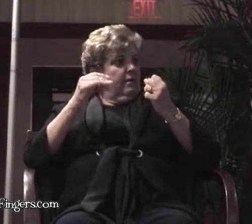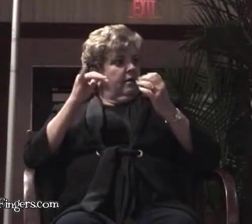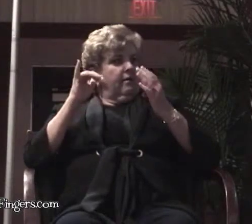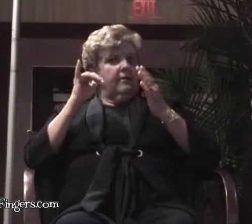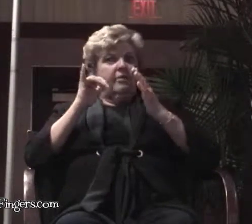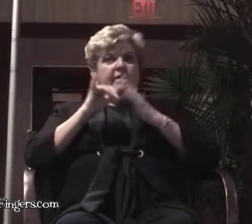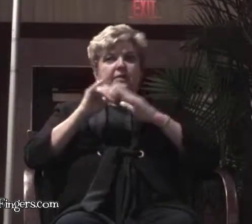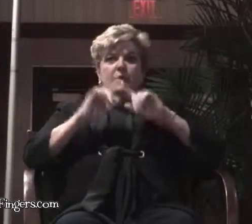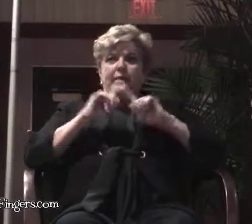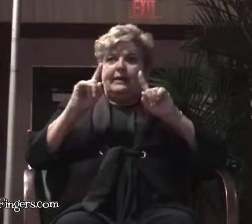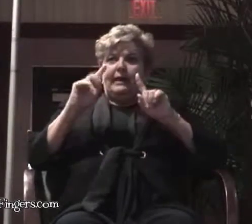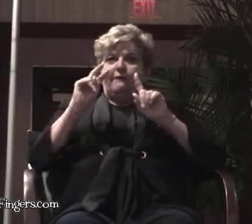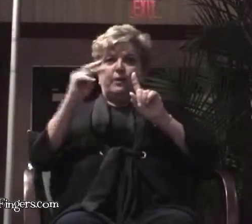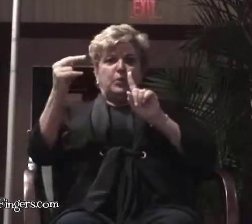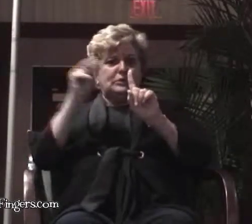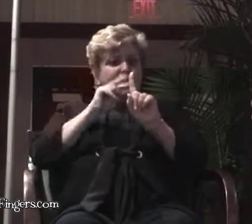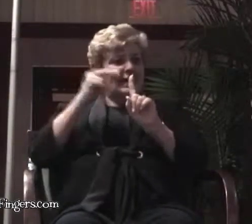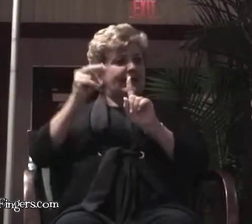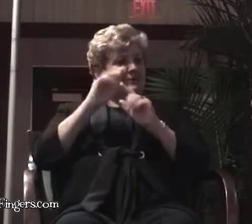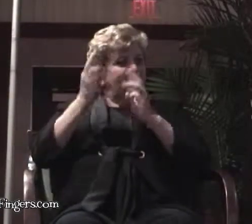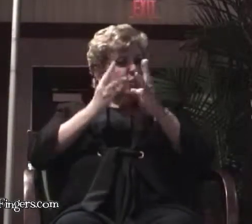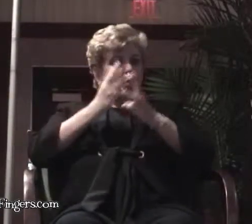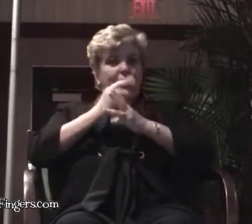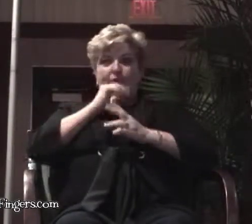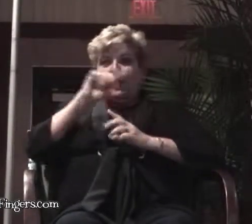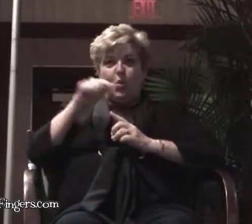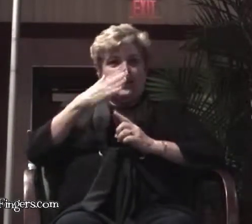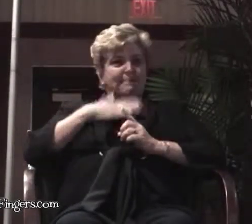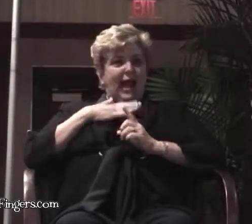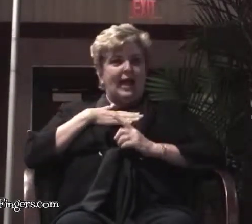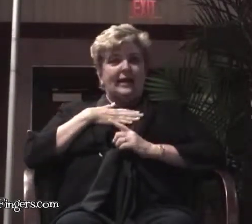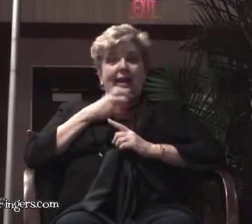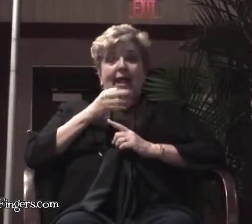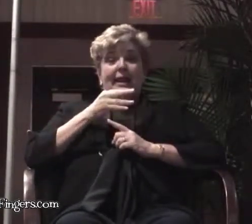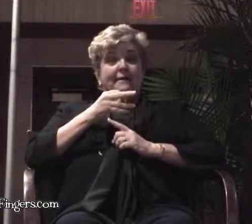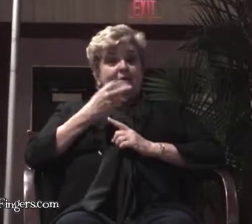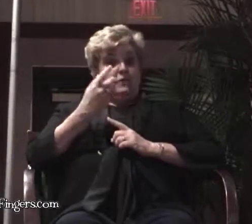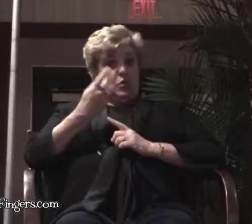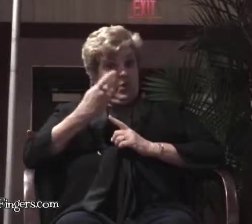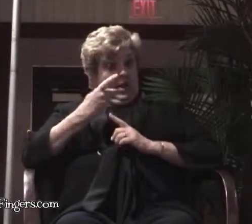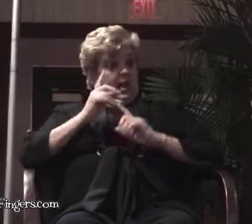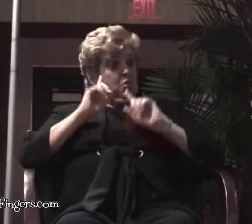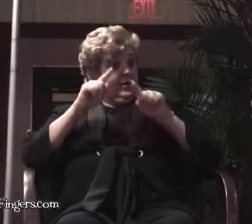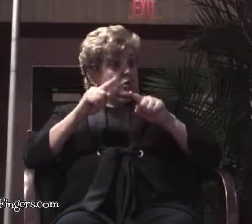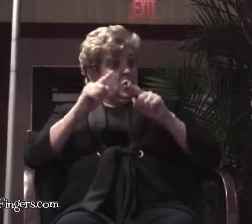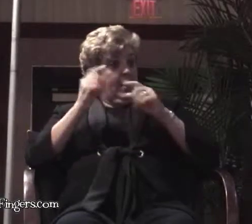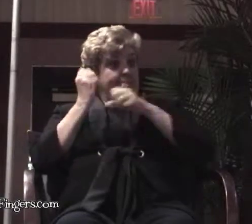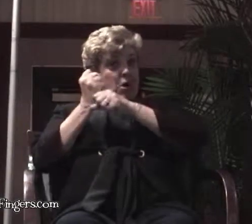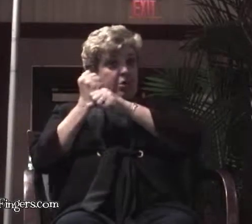than mine. If you and I went to a ball game and my runner was called out at